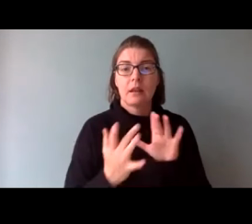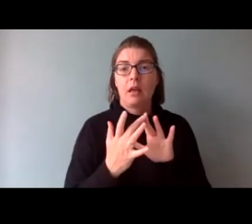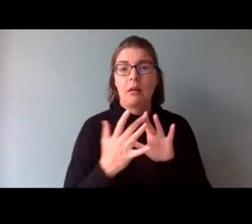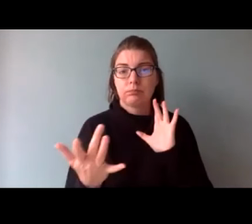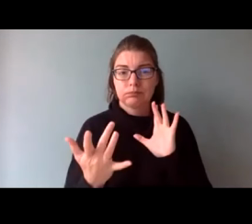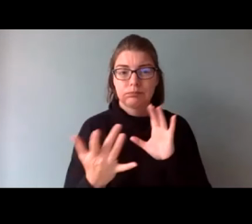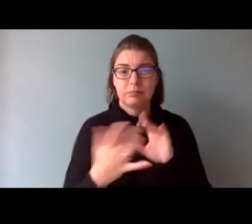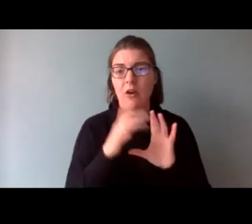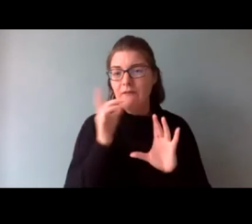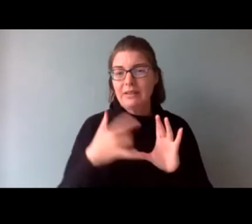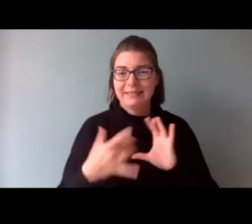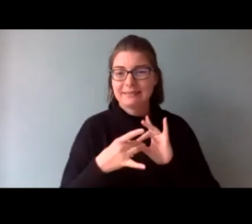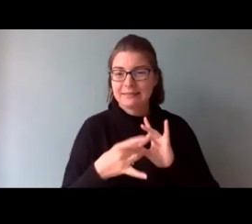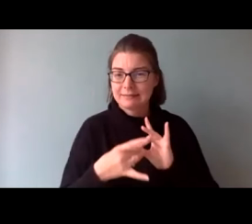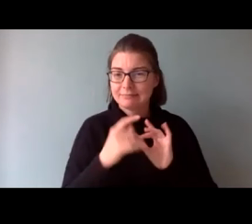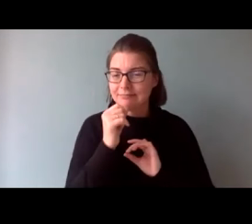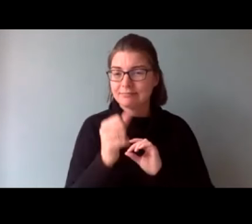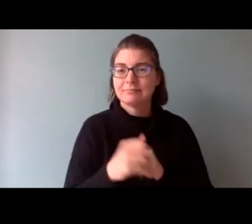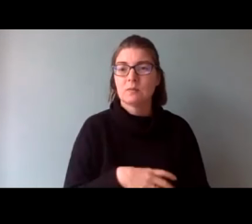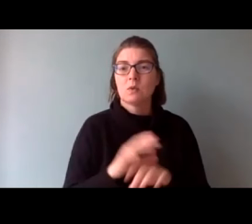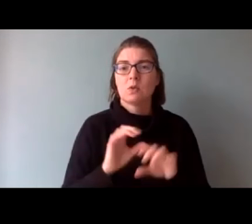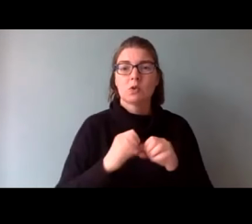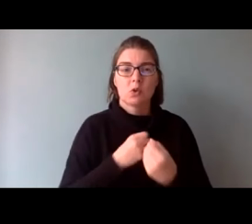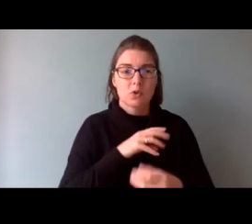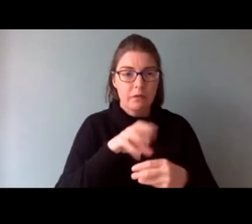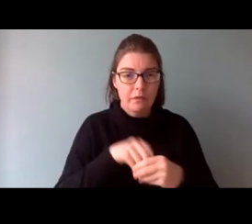is one. Social engagement.